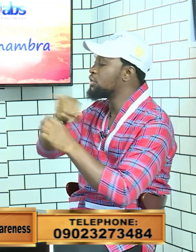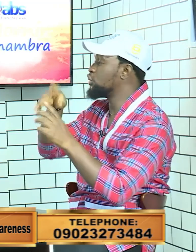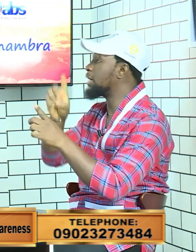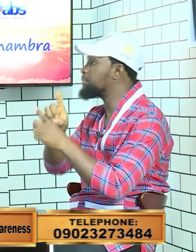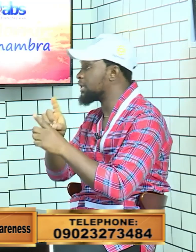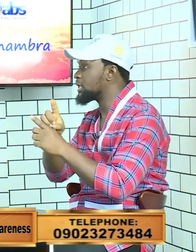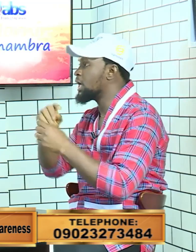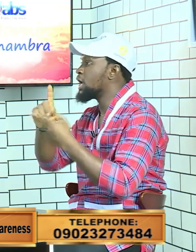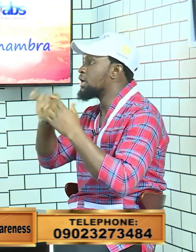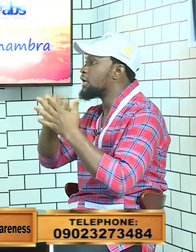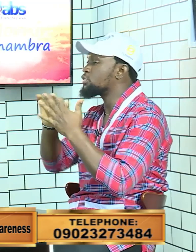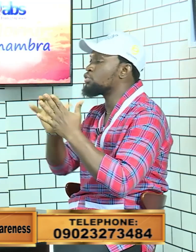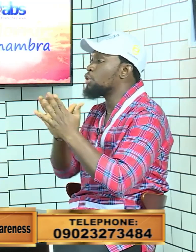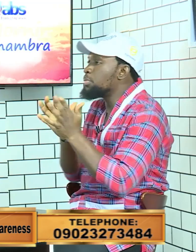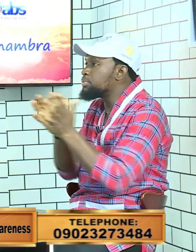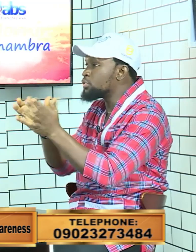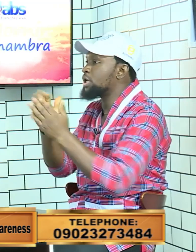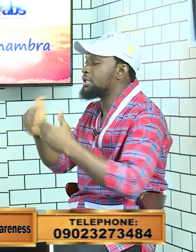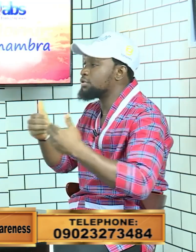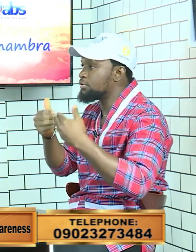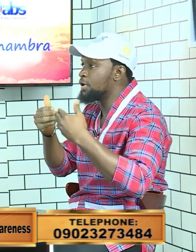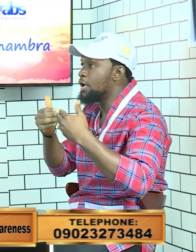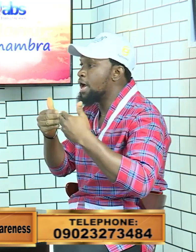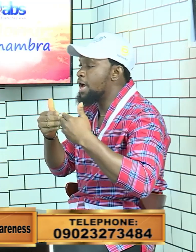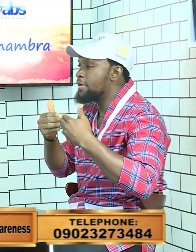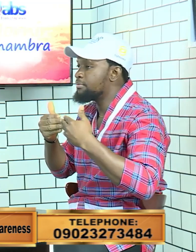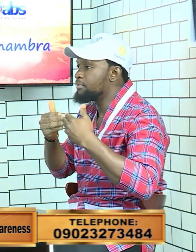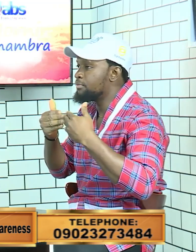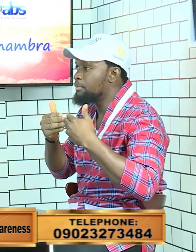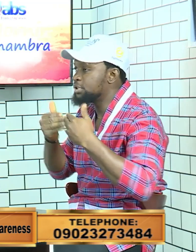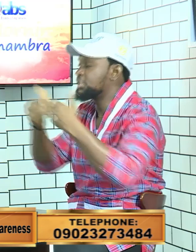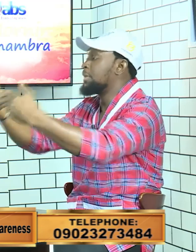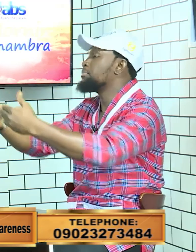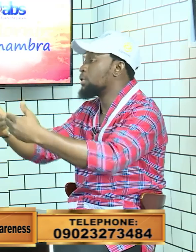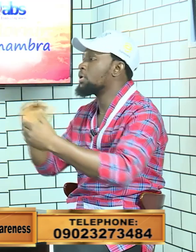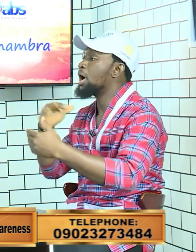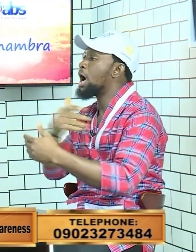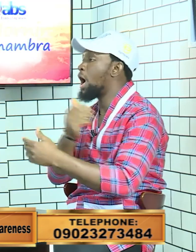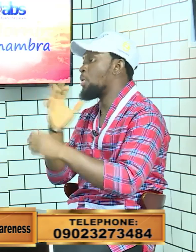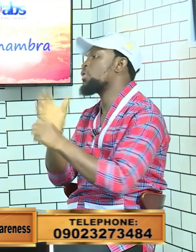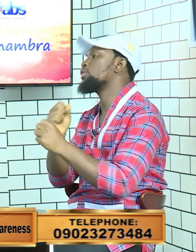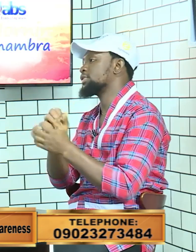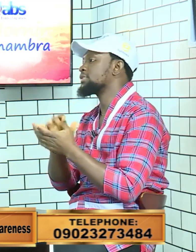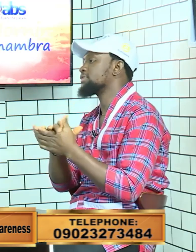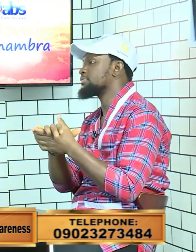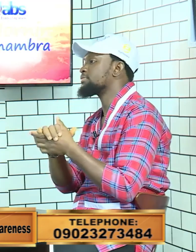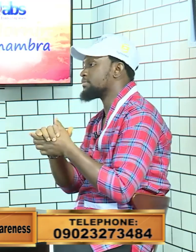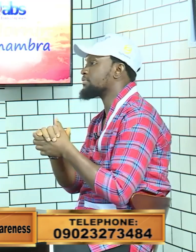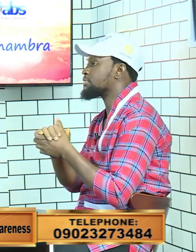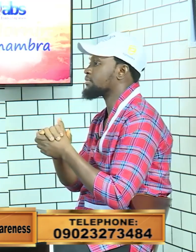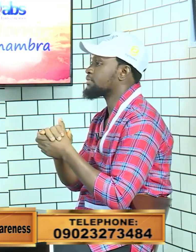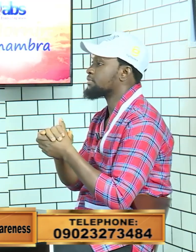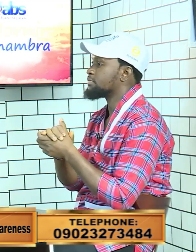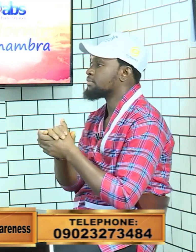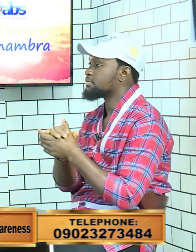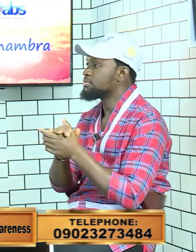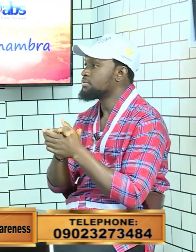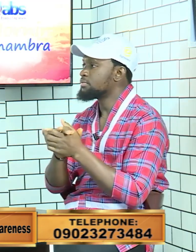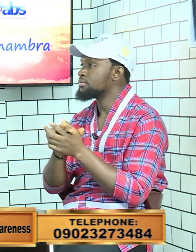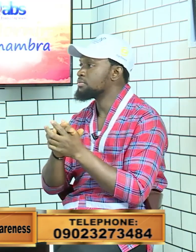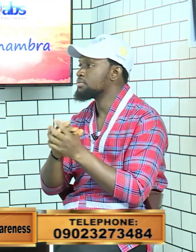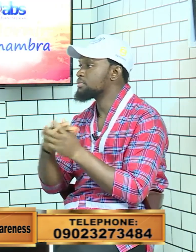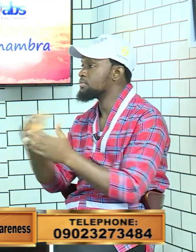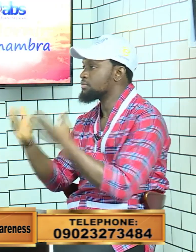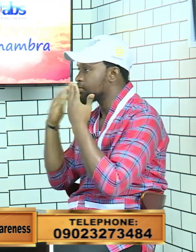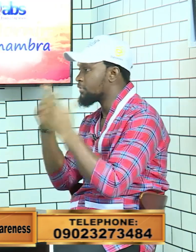the JONAPID in order to push and to champion our cause. Okay, well, thank